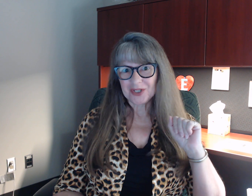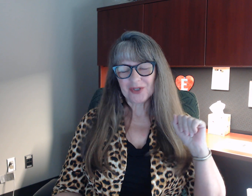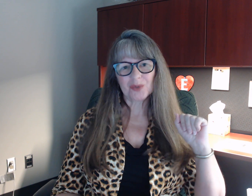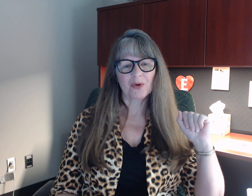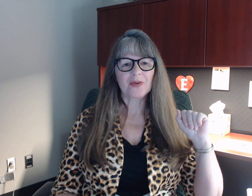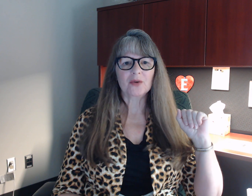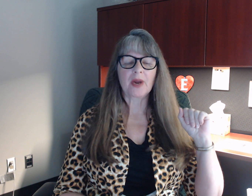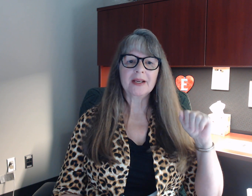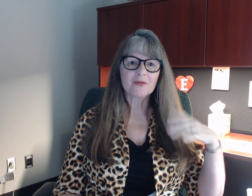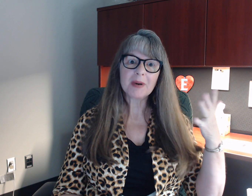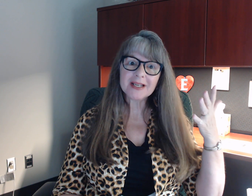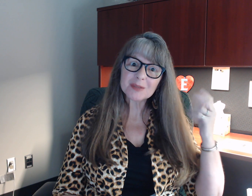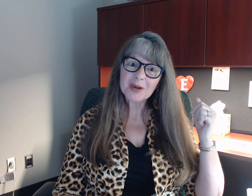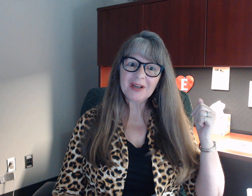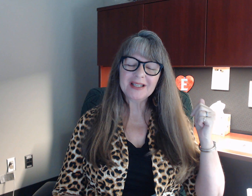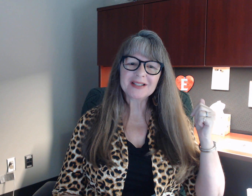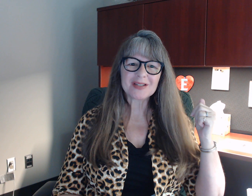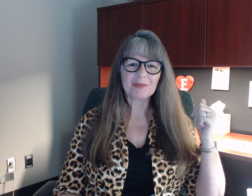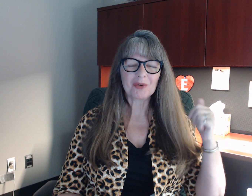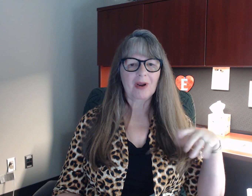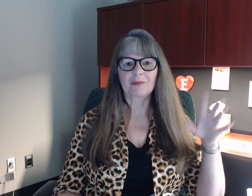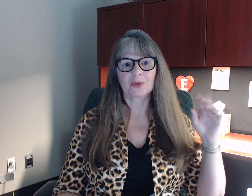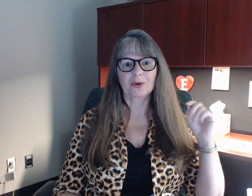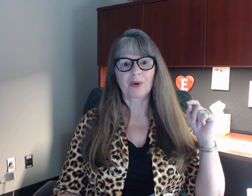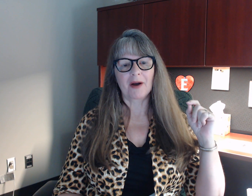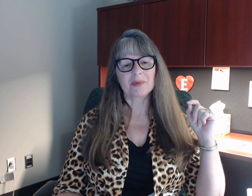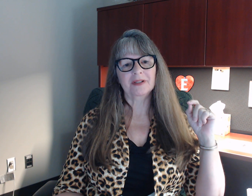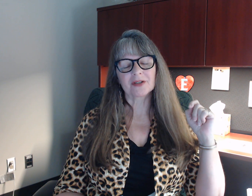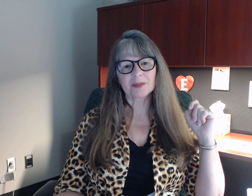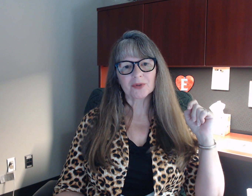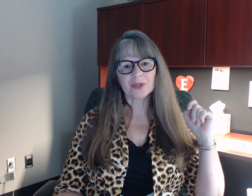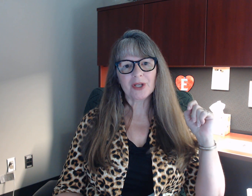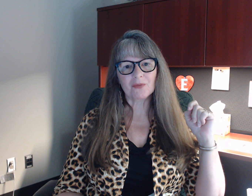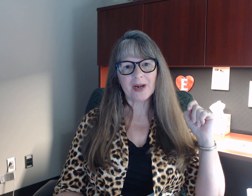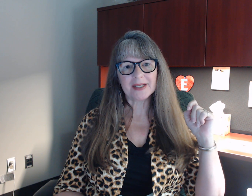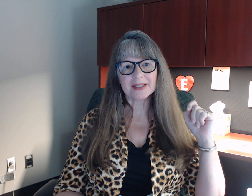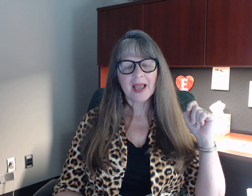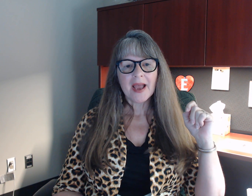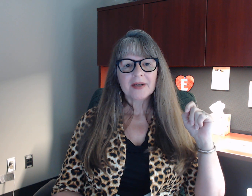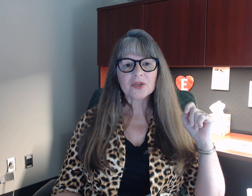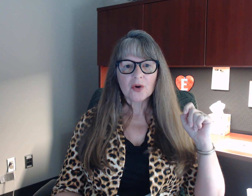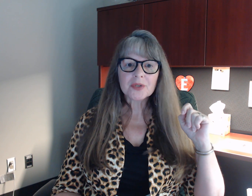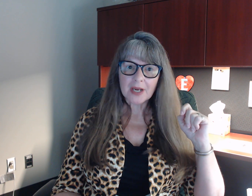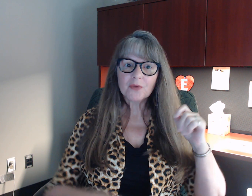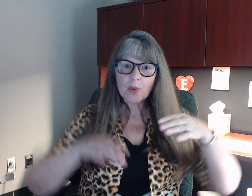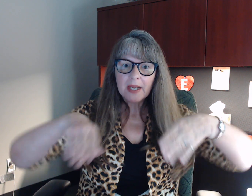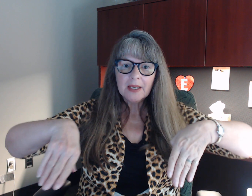it's more fun, right? Because everybody gets married in the summer, well, year round, but in the summer there's a lot of weddings. So the sign for wedding